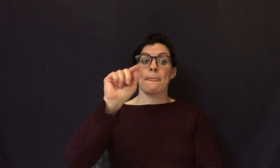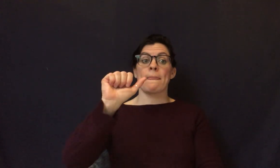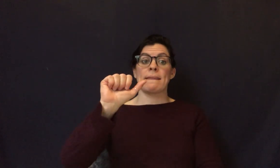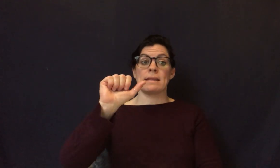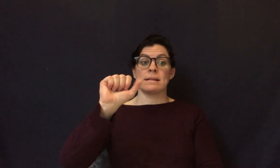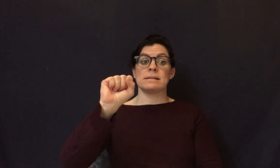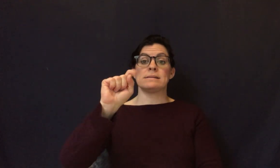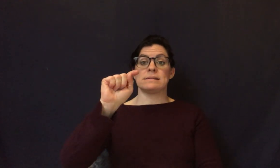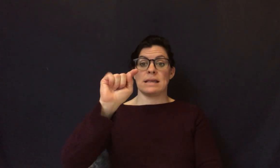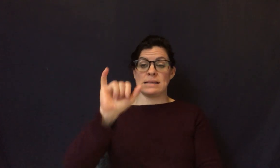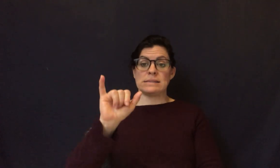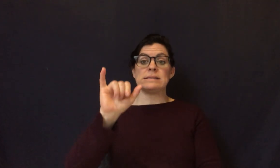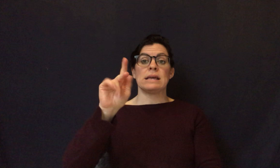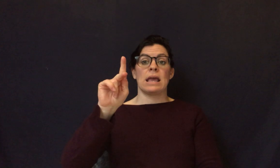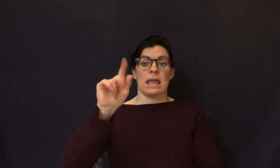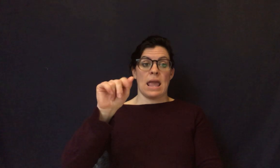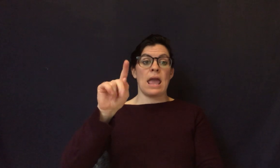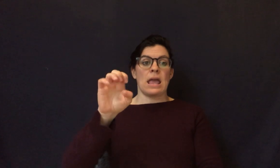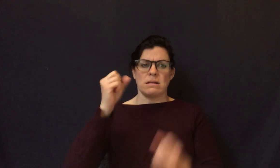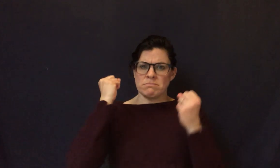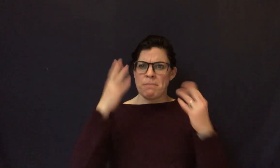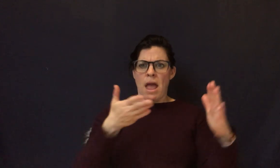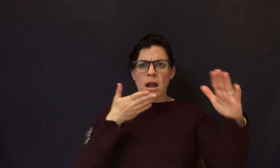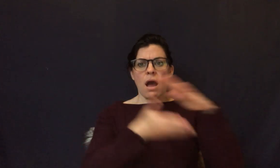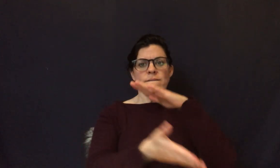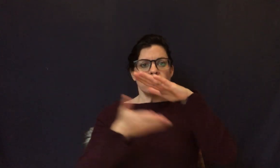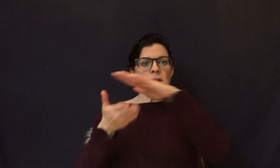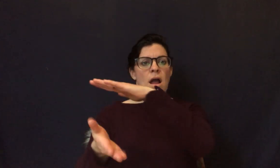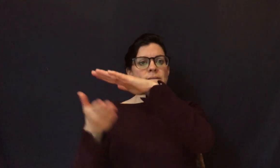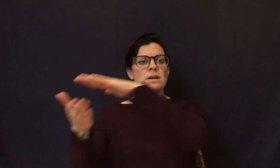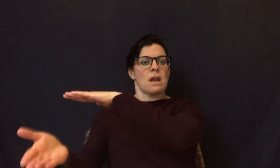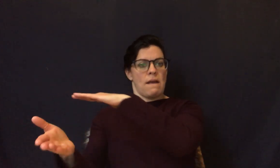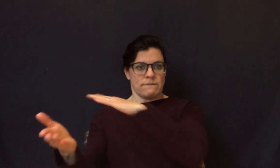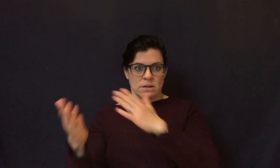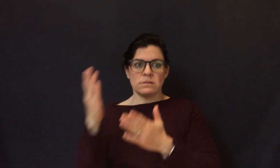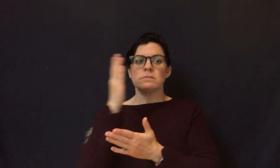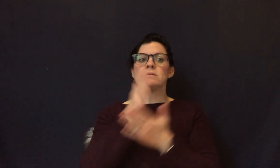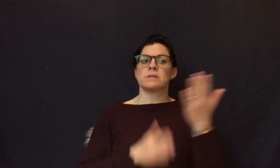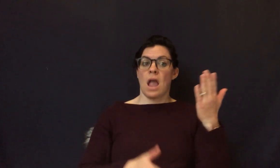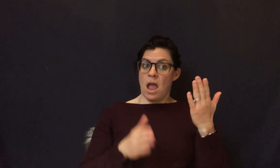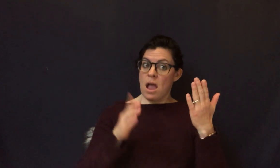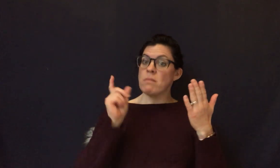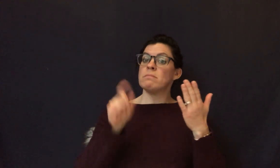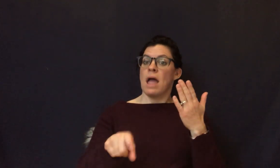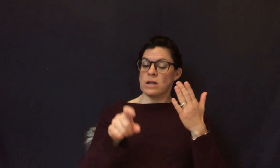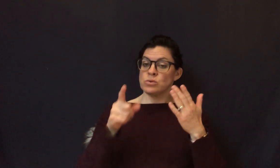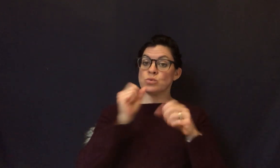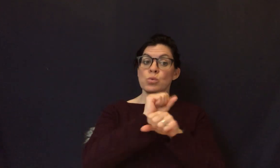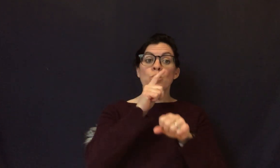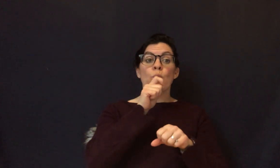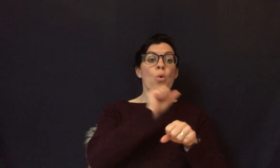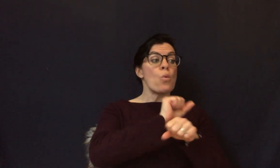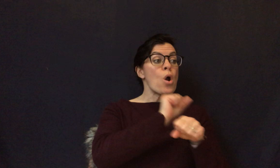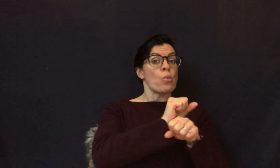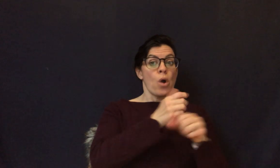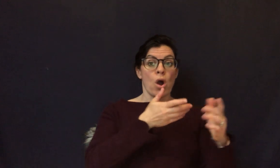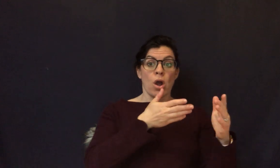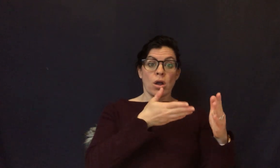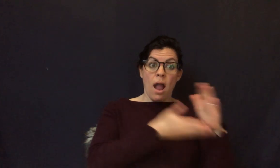fire extinguishers and fire hoses and things like that in case there was a flare up. All right, to be able to put them out.